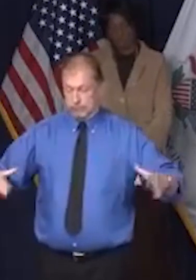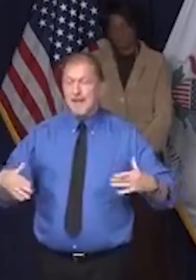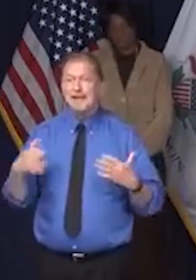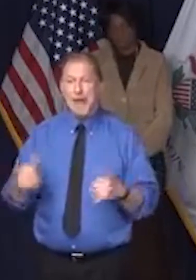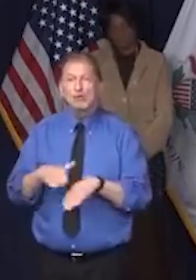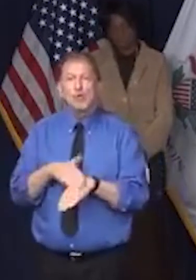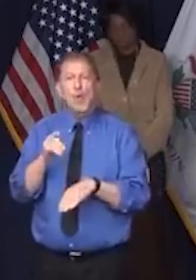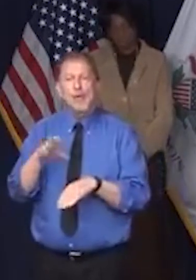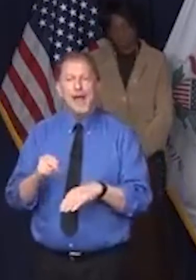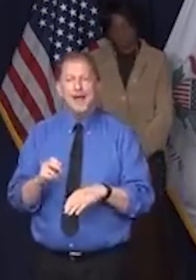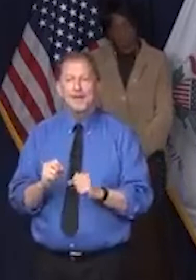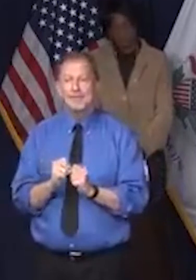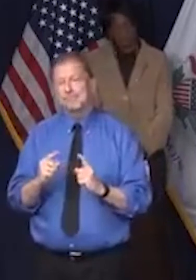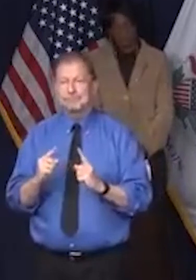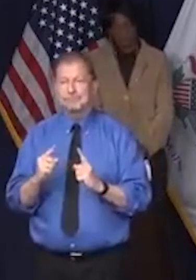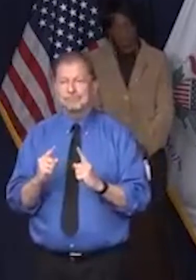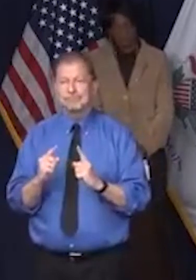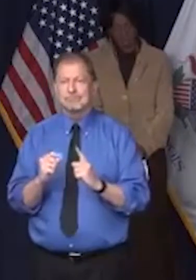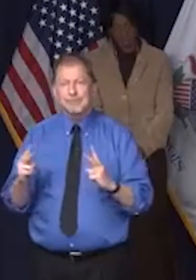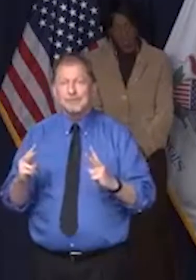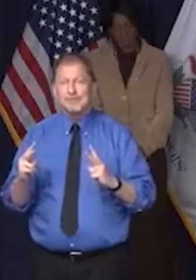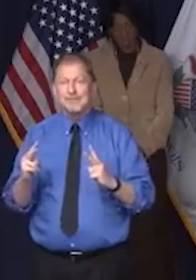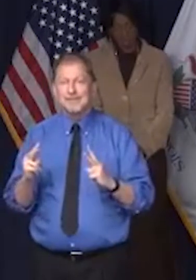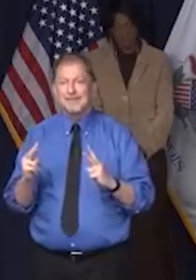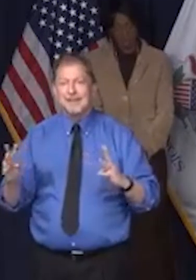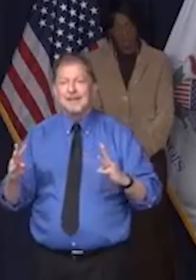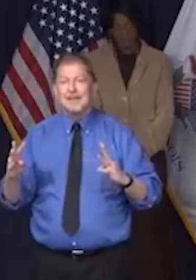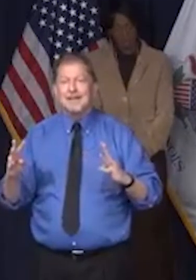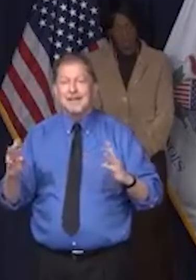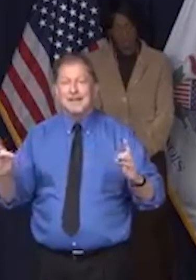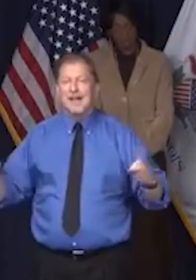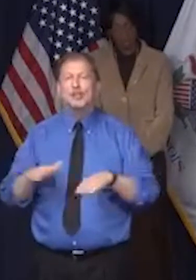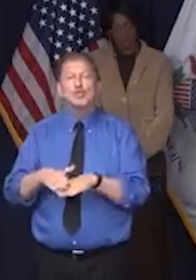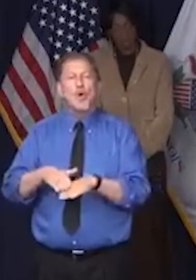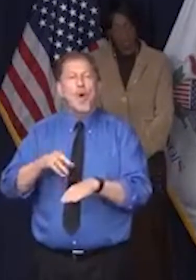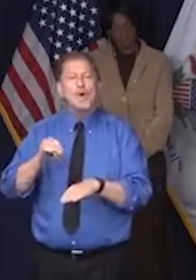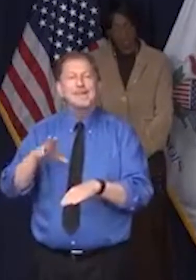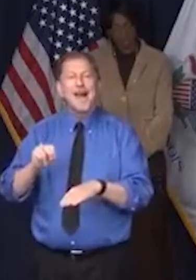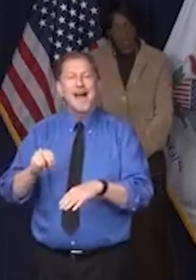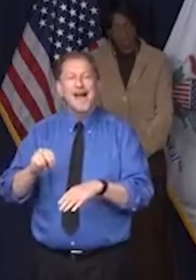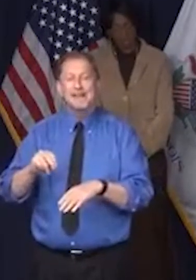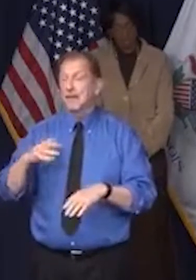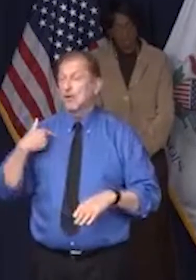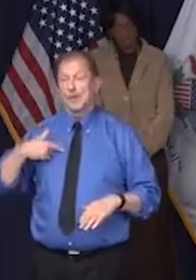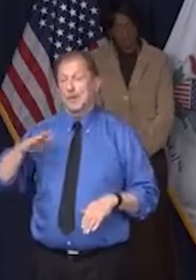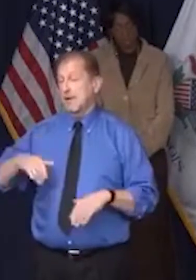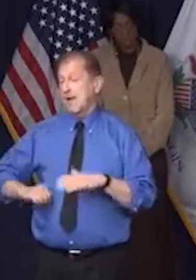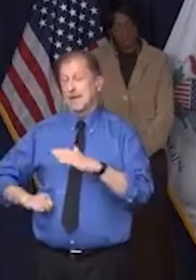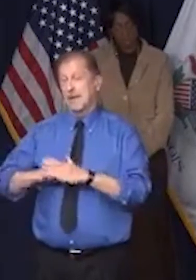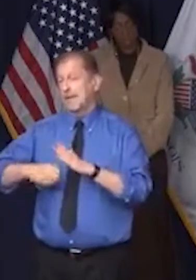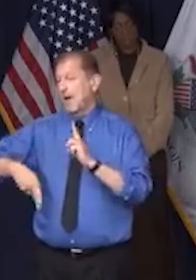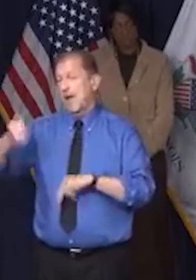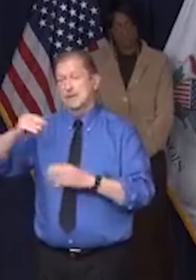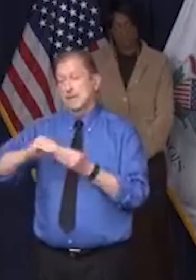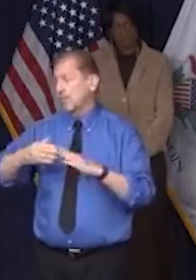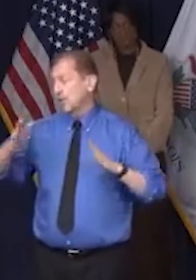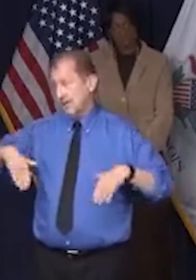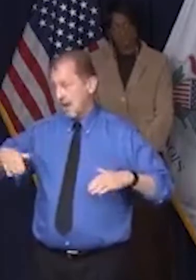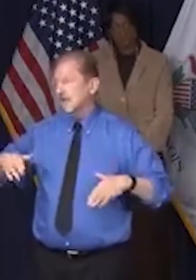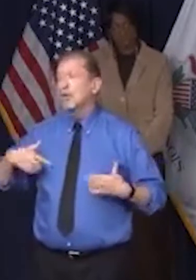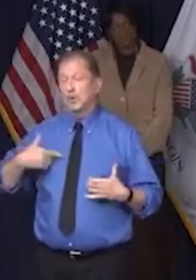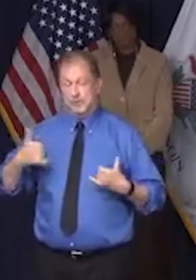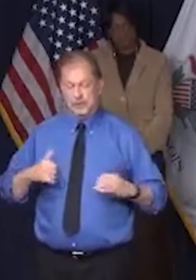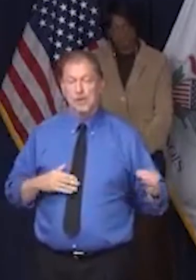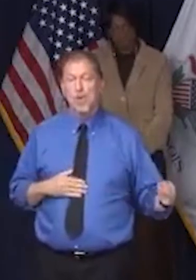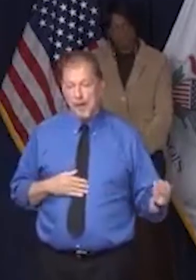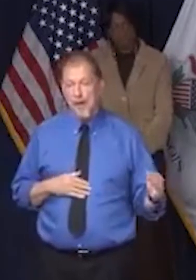thing. We have not peaked. I think you just heard Dr. Azike say that, and I will repeat it. We are in a period